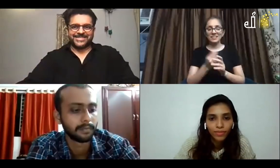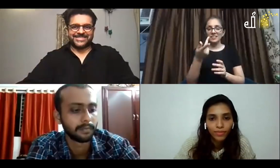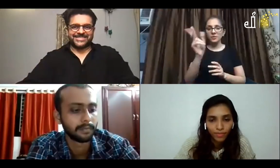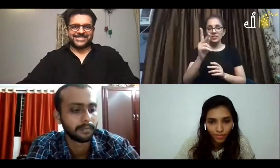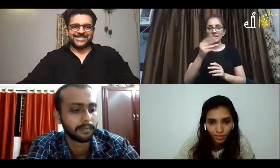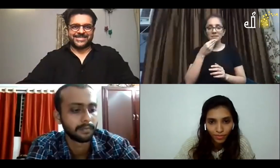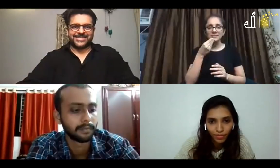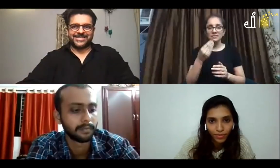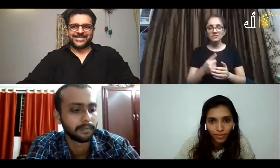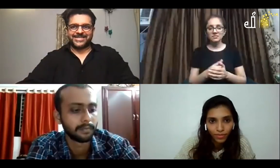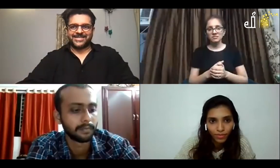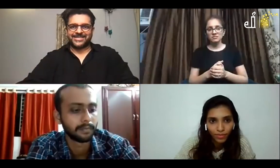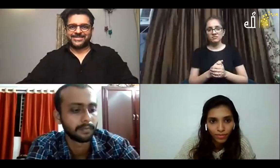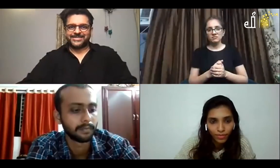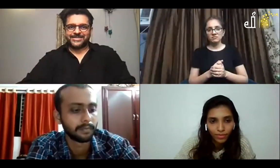Okay, can you go again, please?